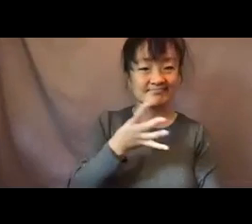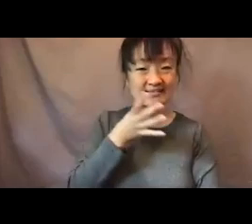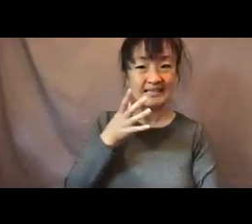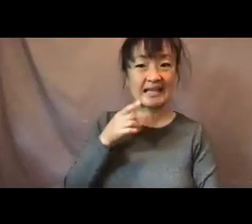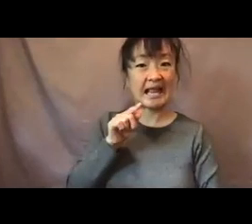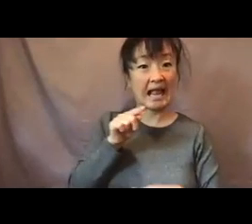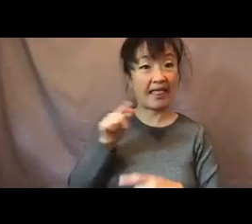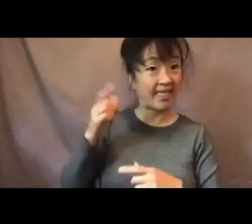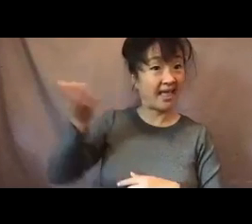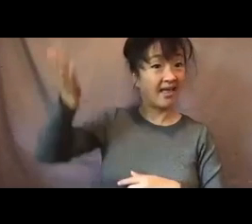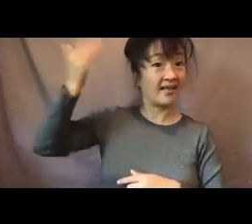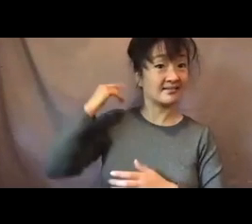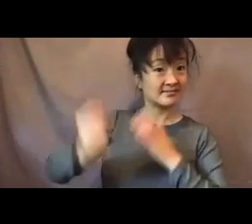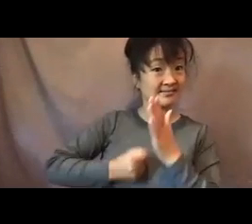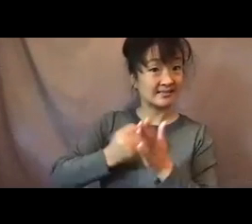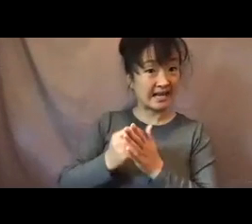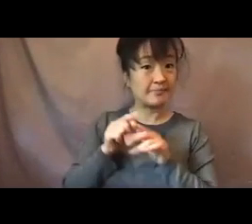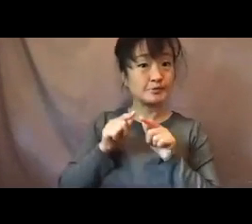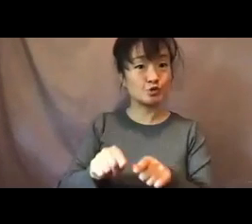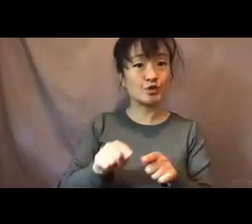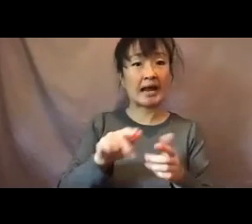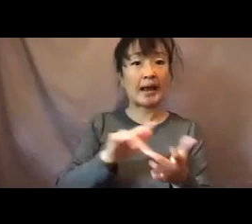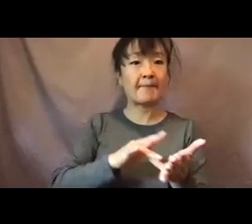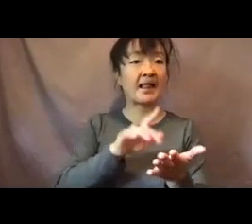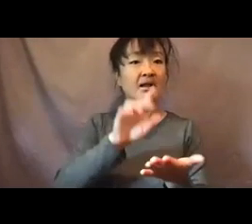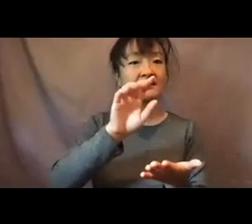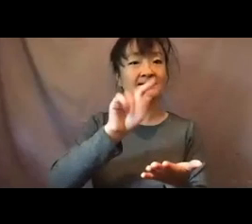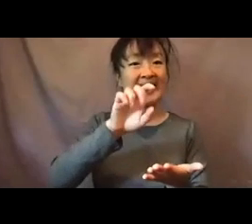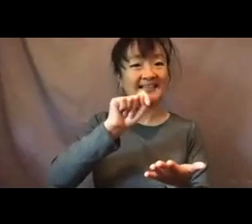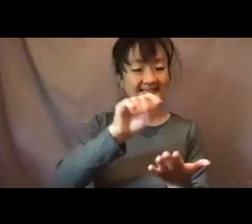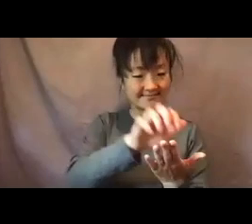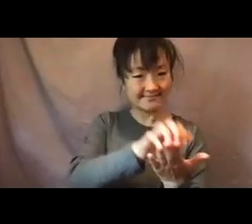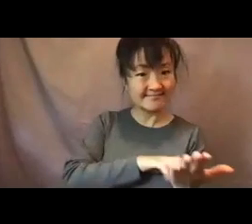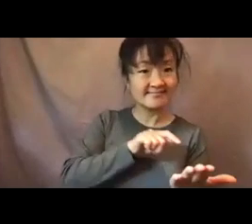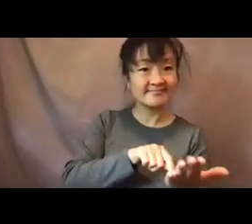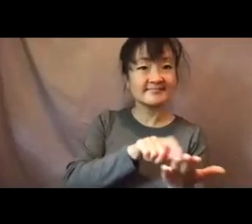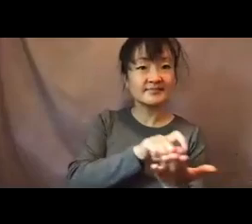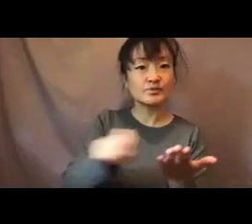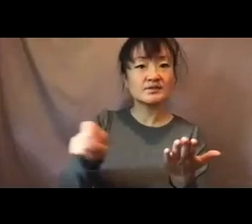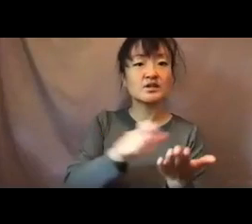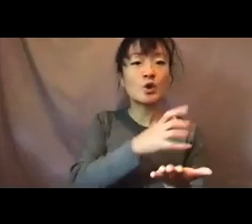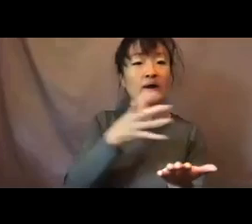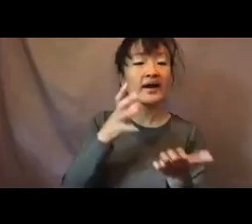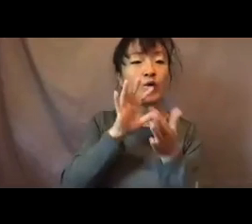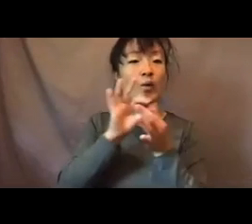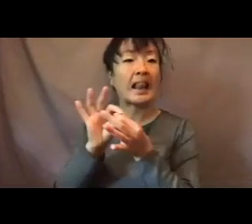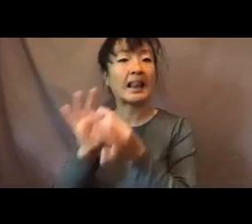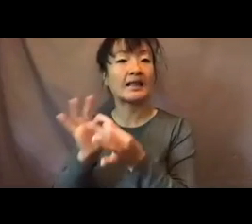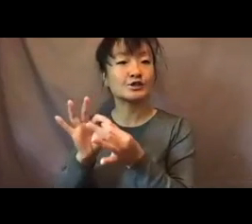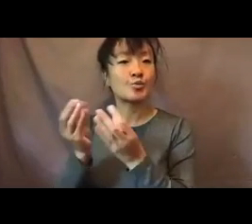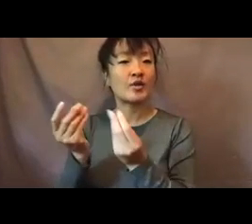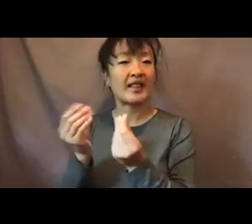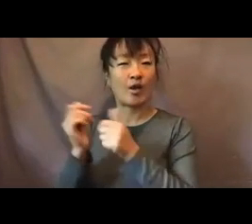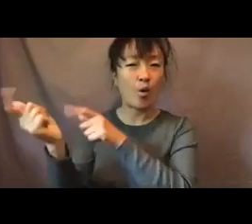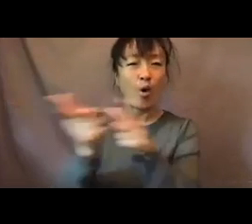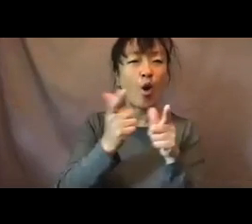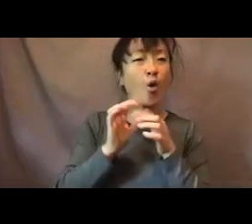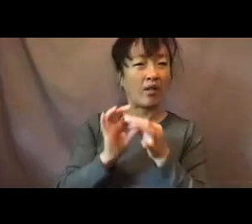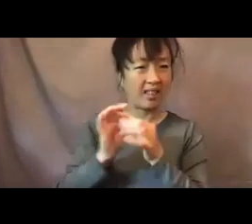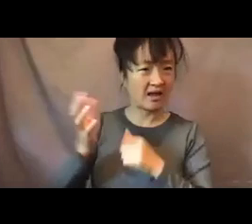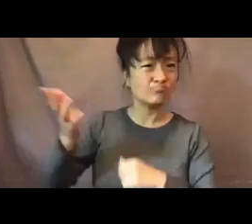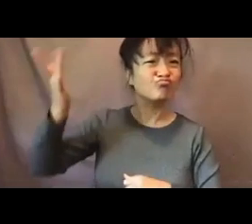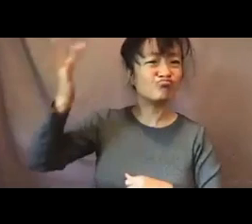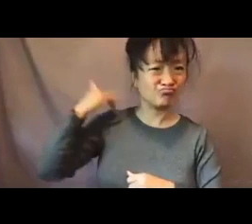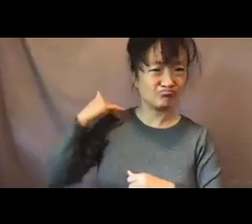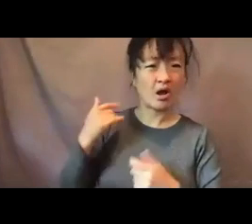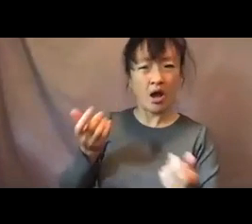being written. So agriculture and the relationship to the land was something everyone could relate to at that day and age.